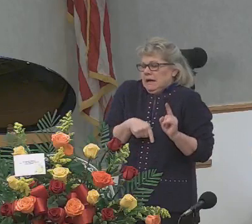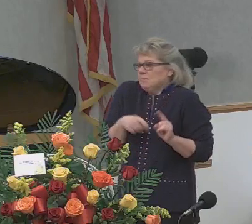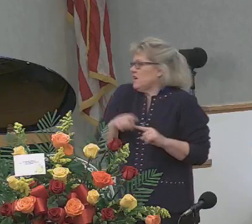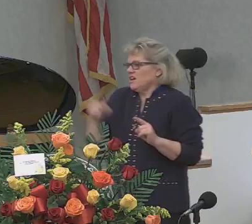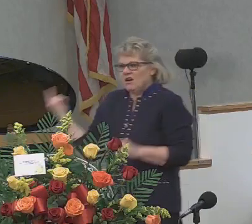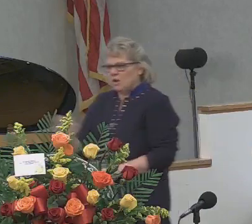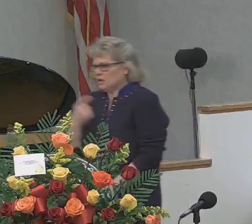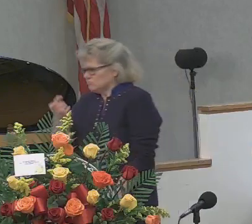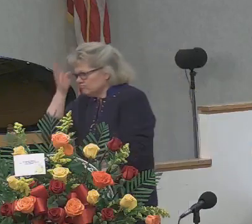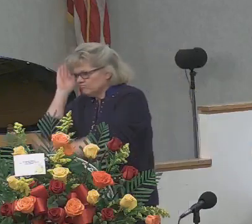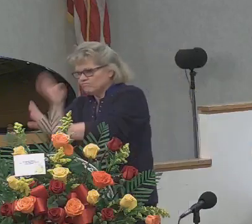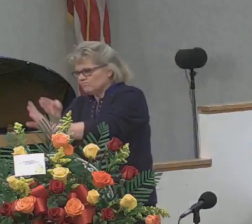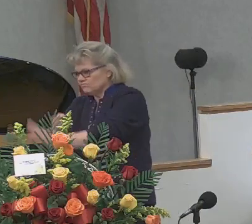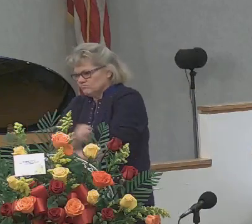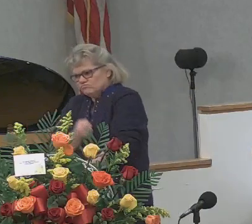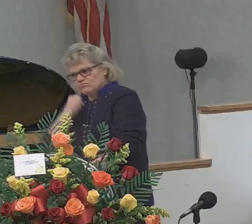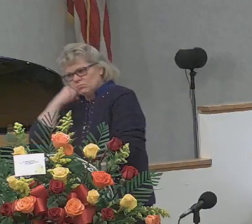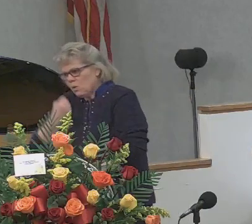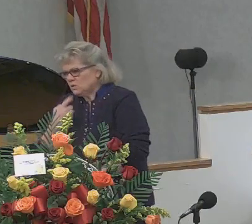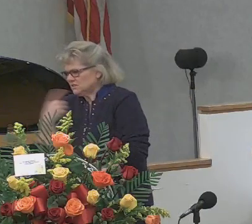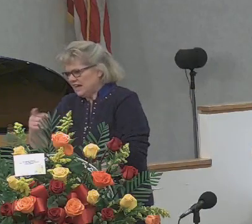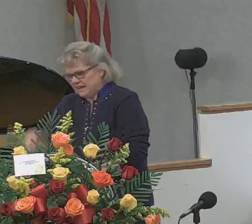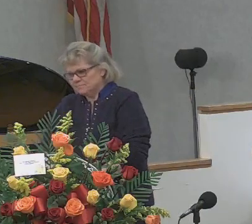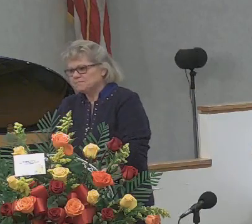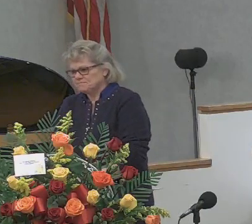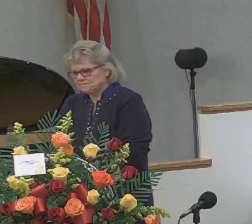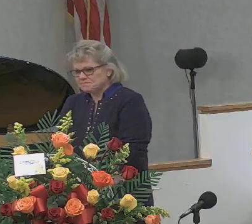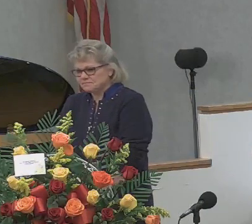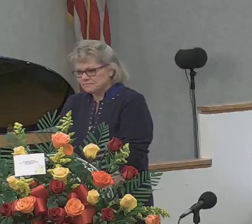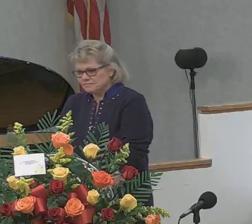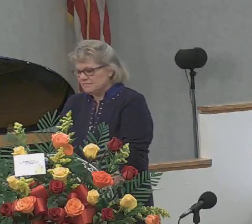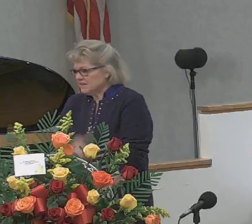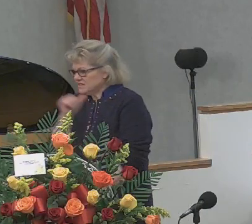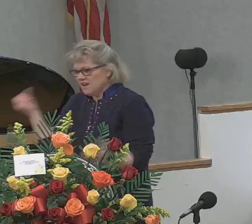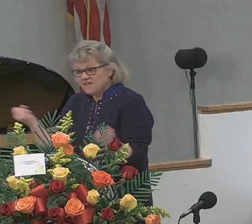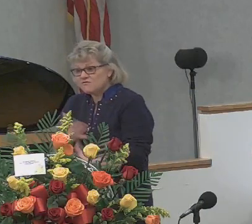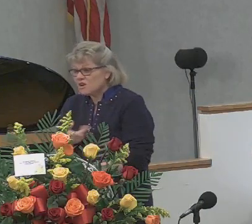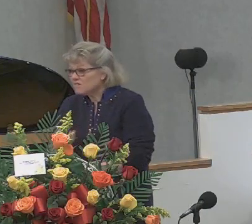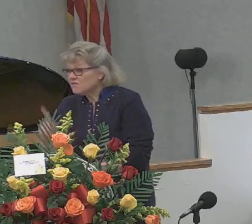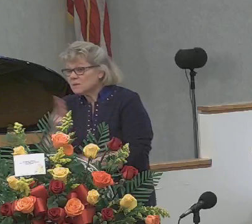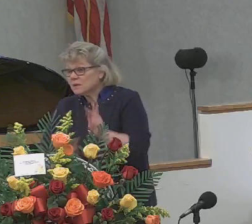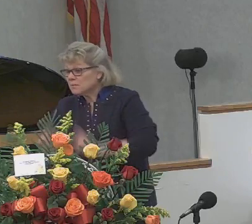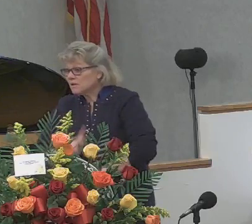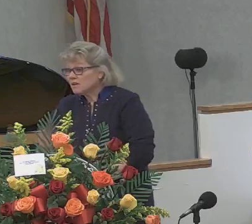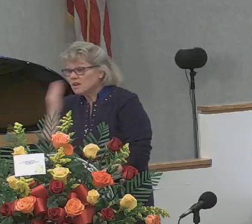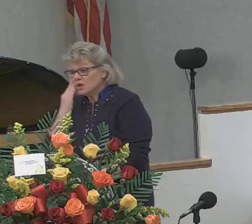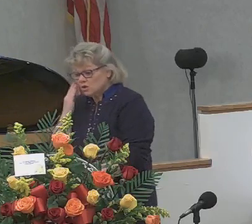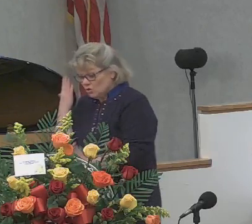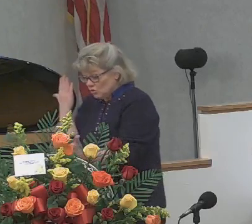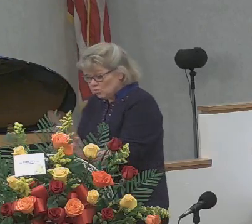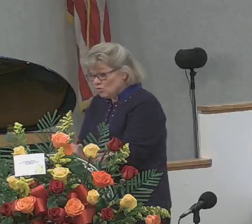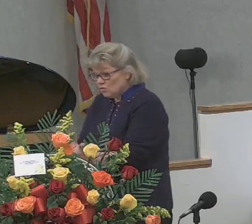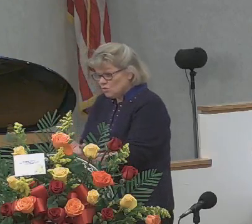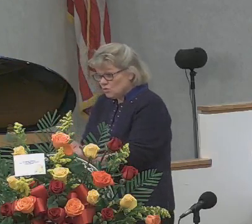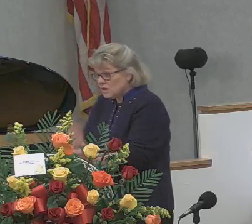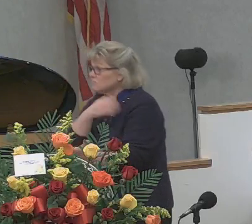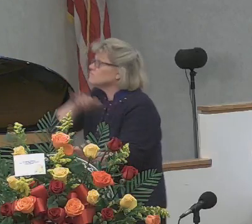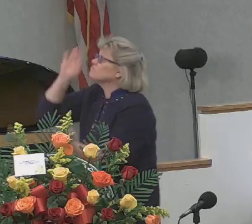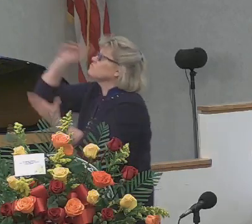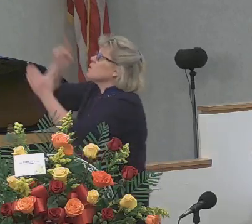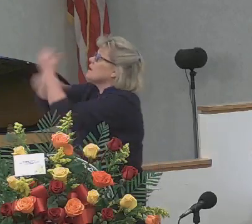But he knew that God was wanting him to say those things. He's not afraid of offending people, because he knew If he can offend you and get you to